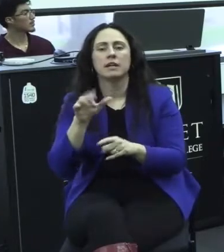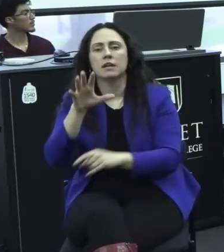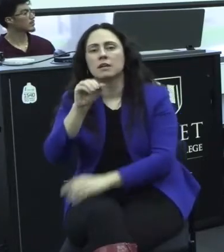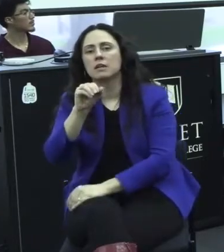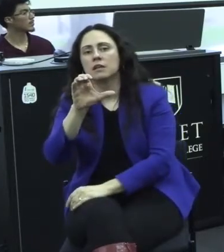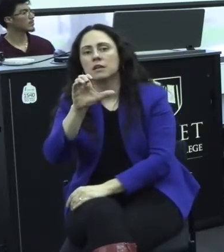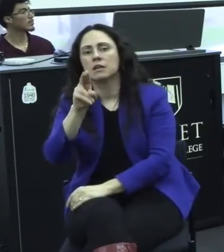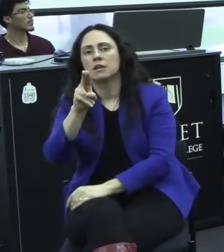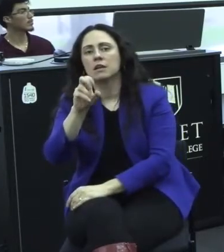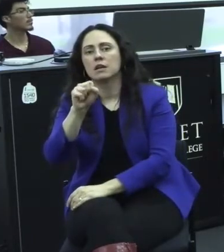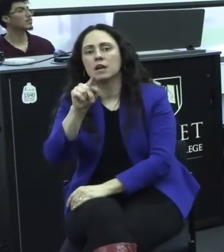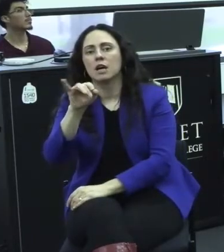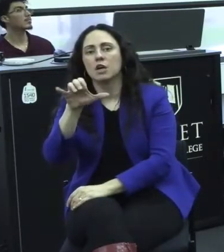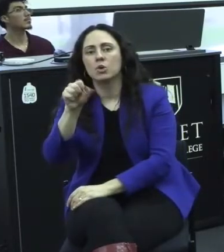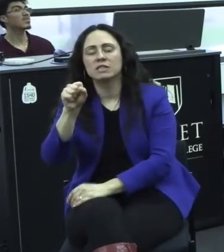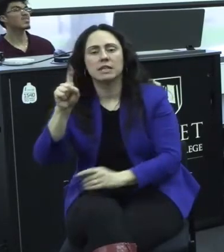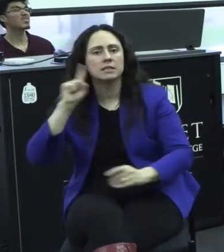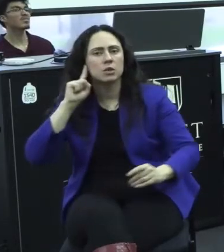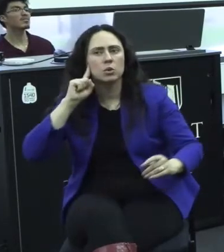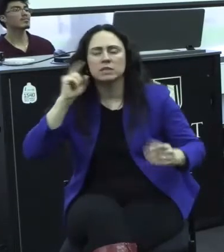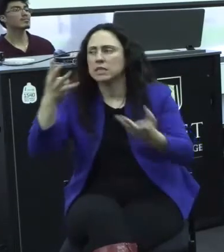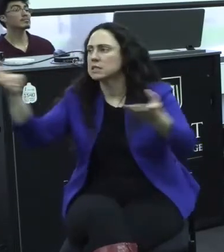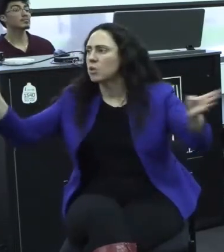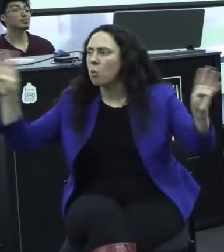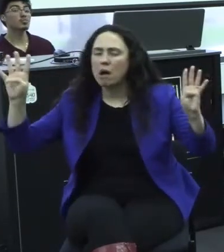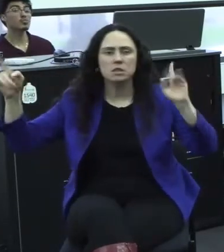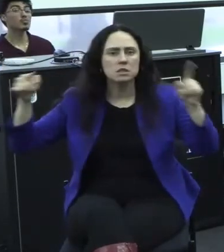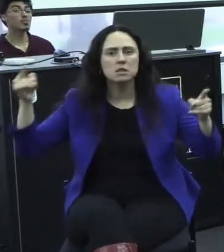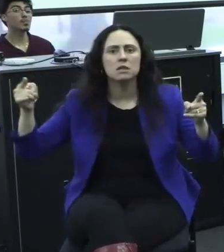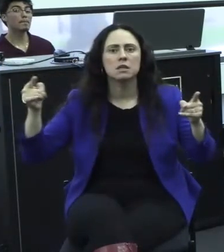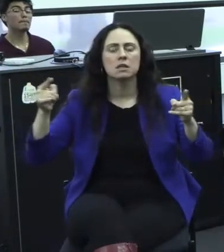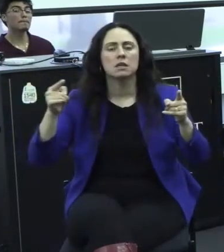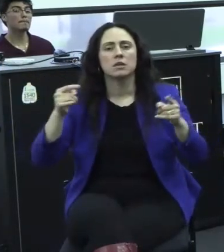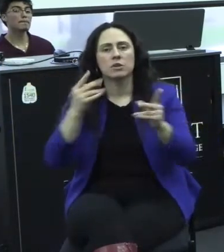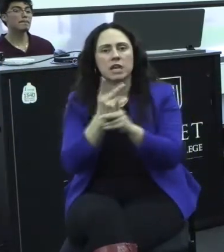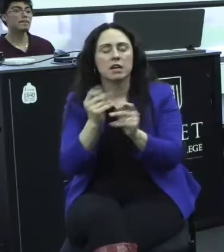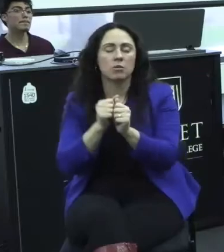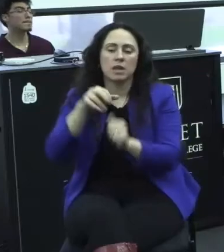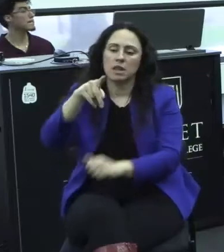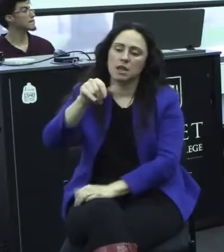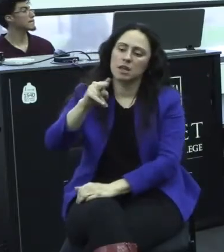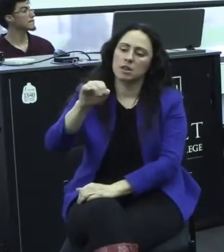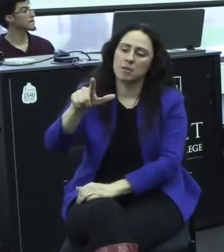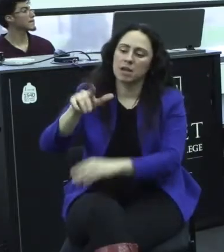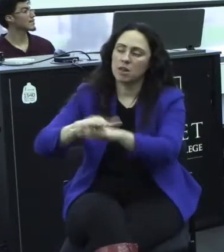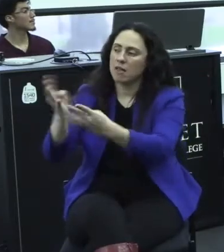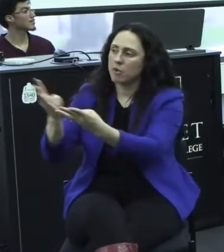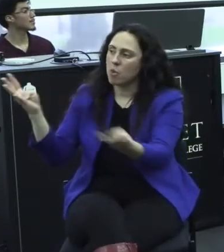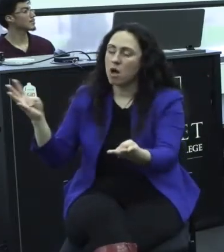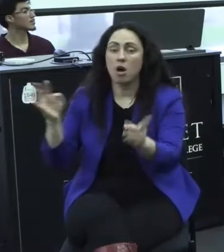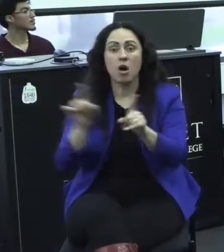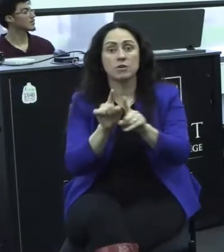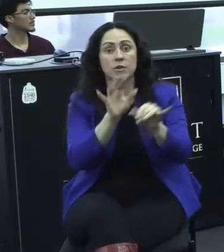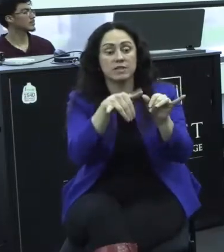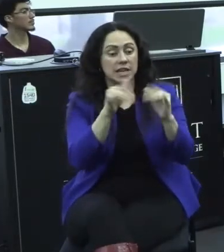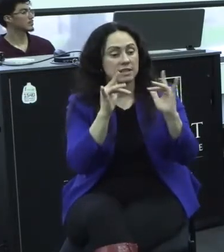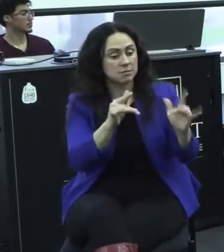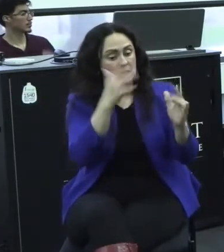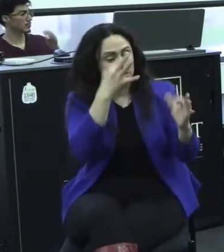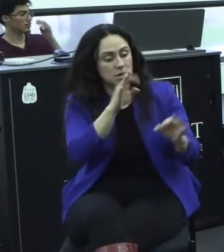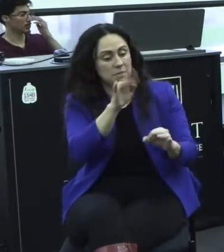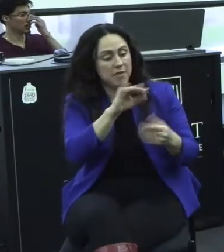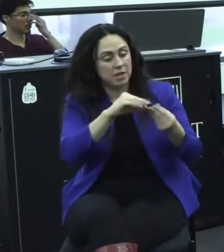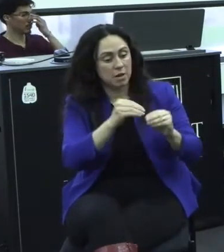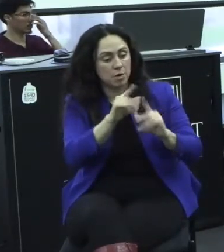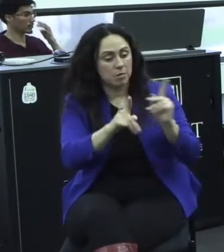that are addressed with these panels. You know, the size of the space is determined by the number of people that you want to serve